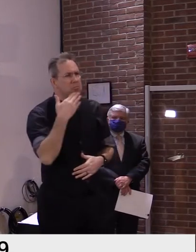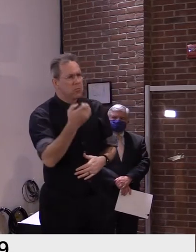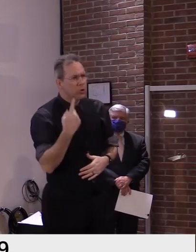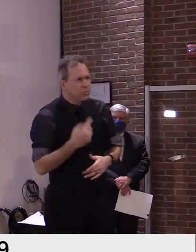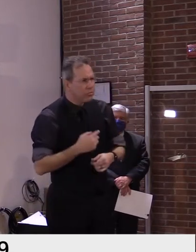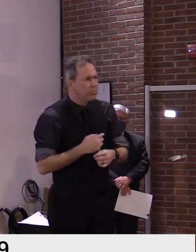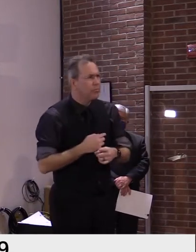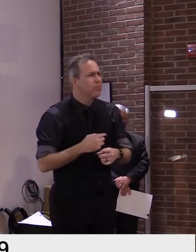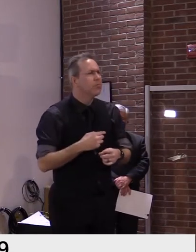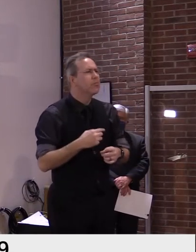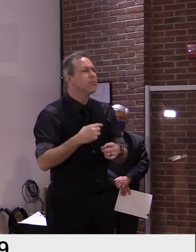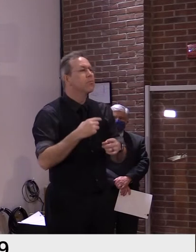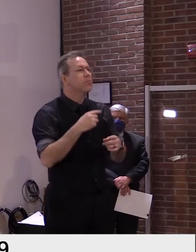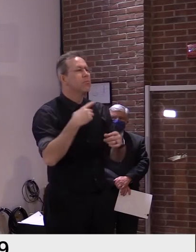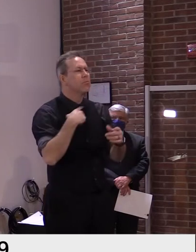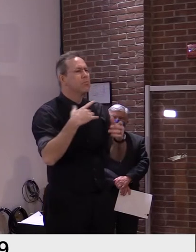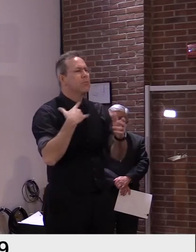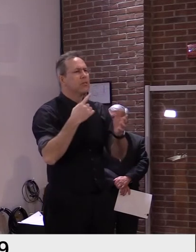cited before with the